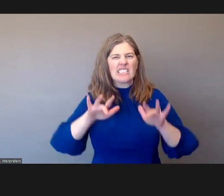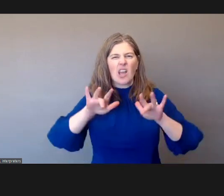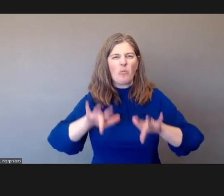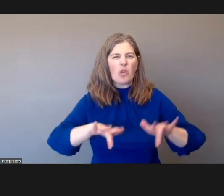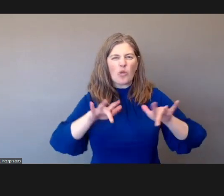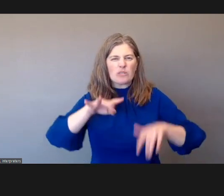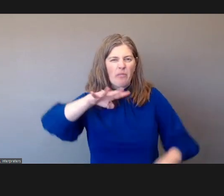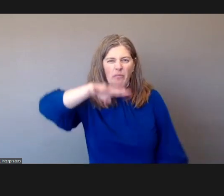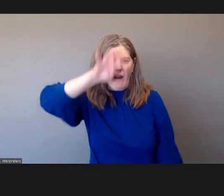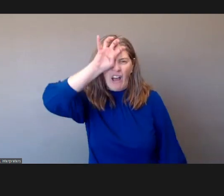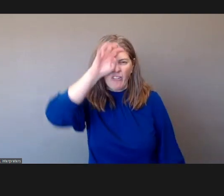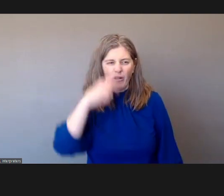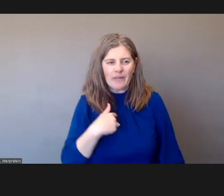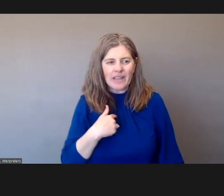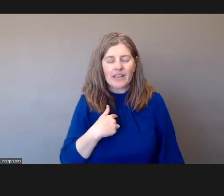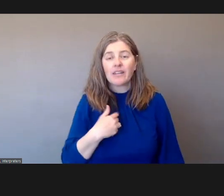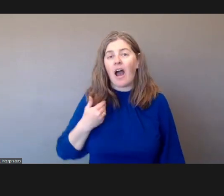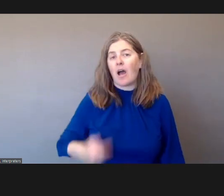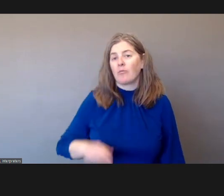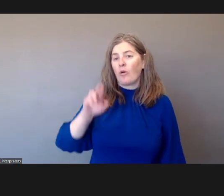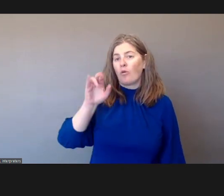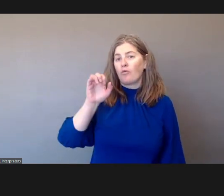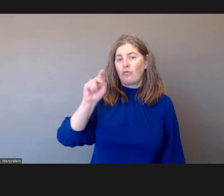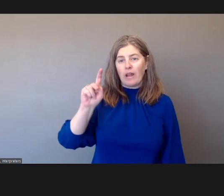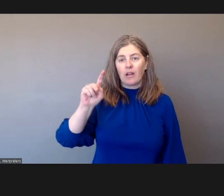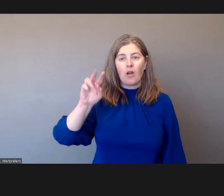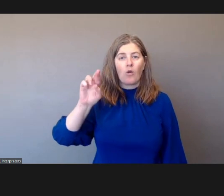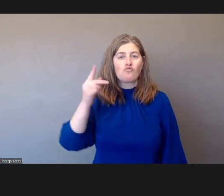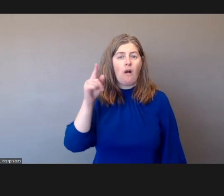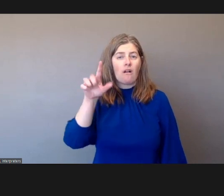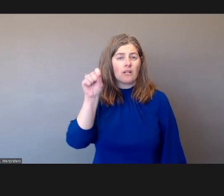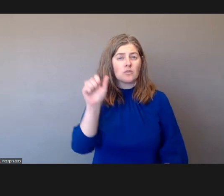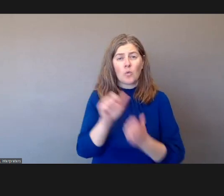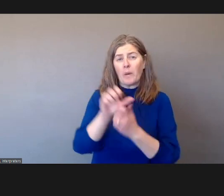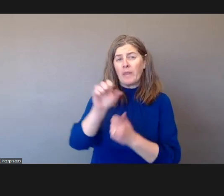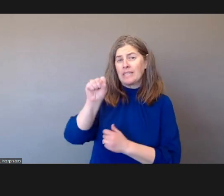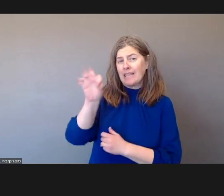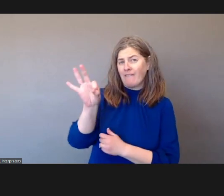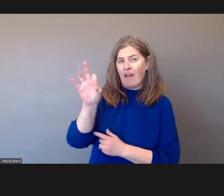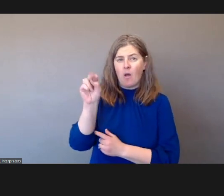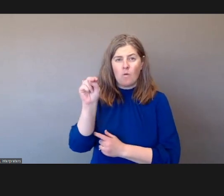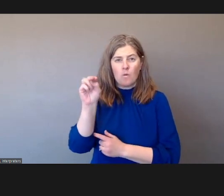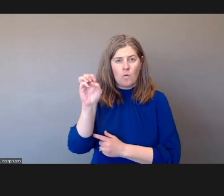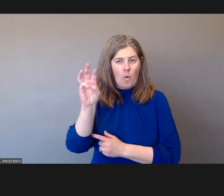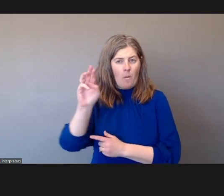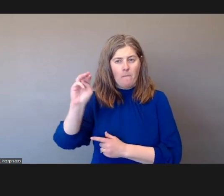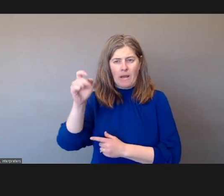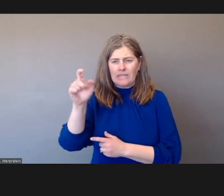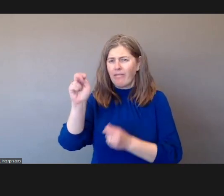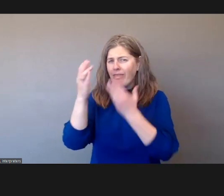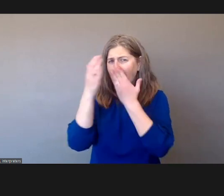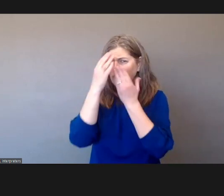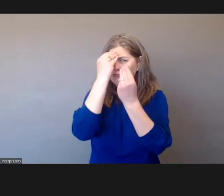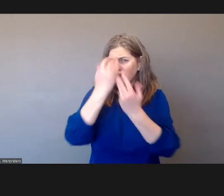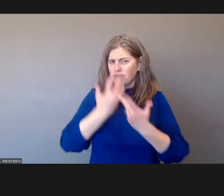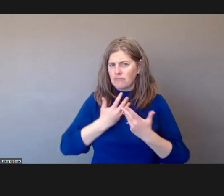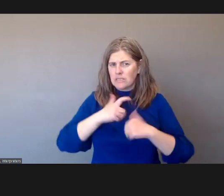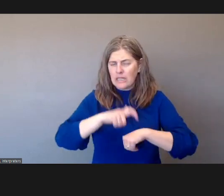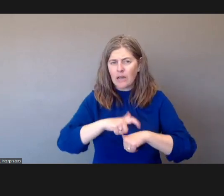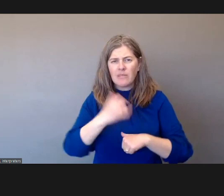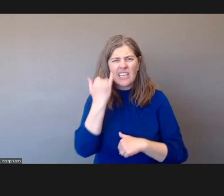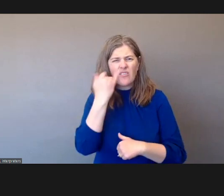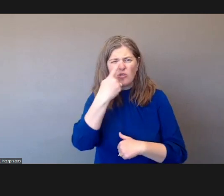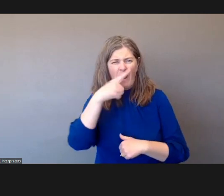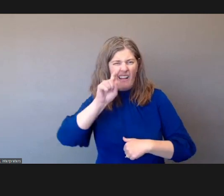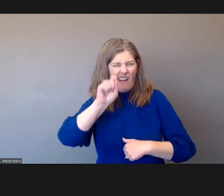baffle me. I'm Rick Ruggles with the Santa Fe New Mexican. Thanks for giving us this time. If I could ask